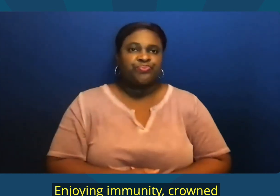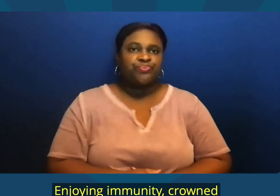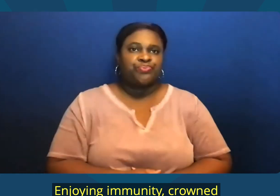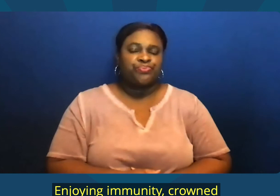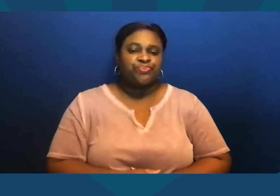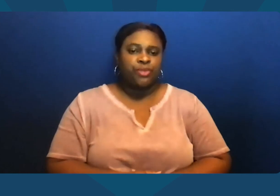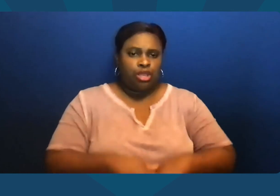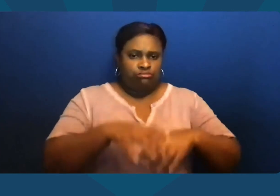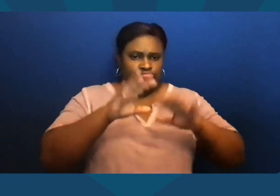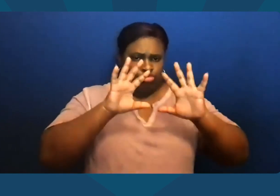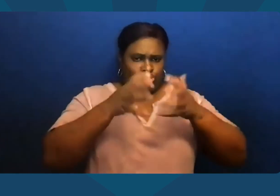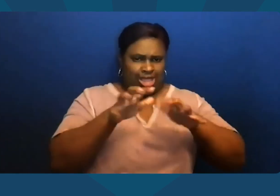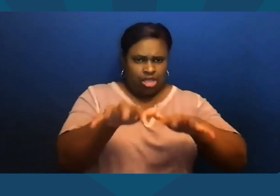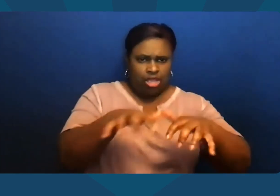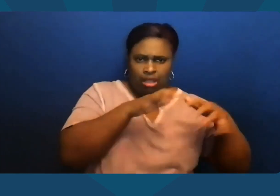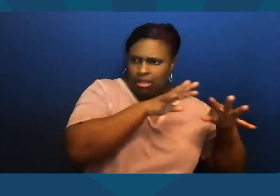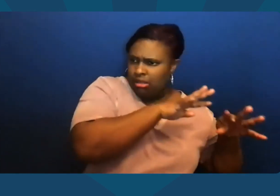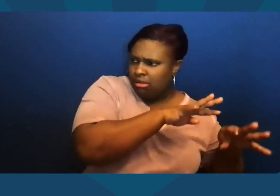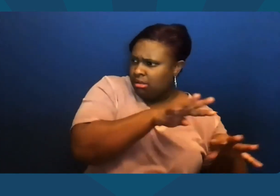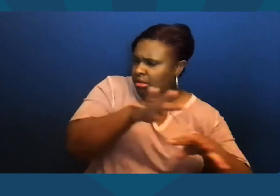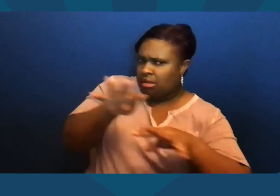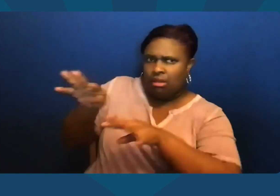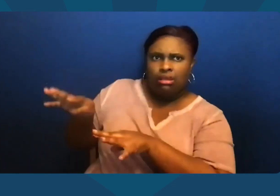a couple defending their home.